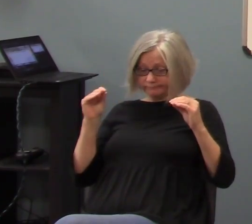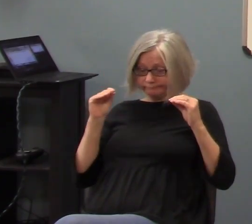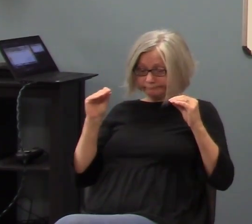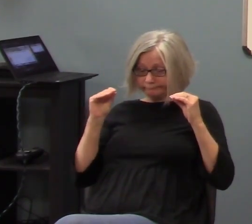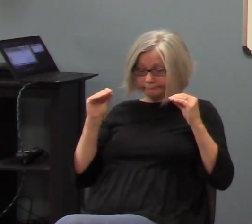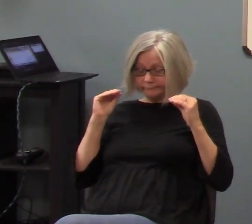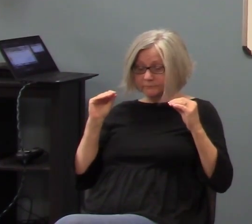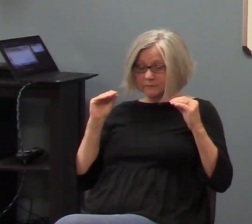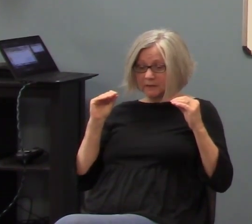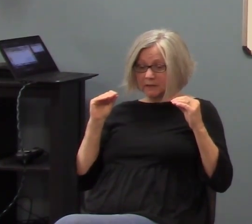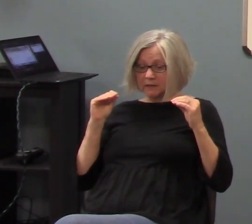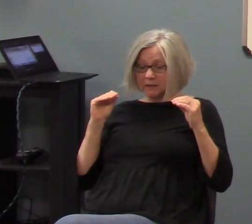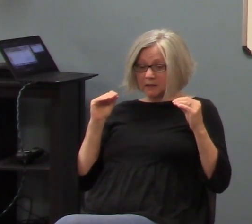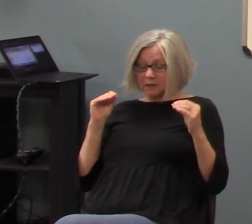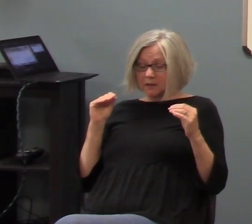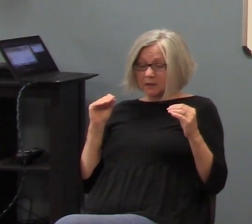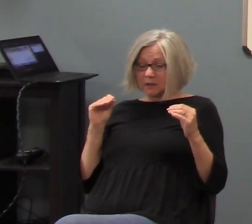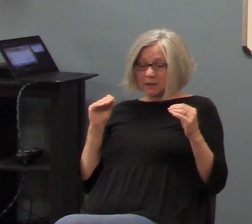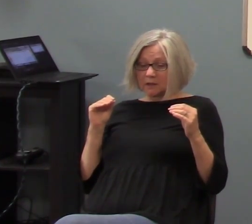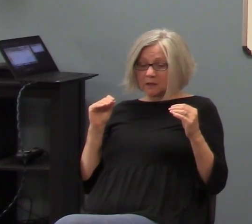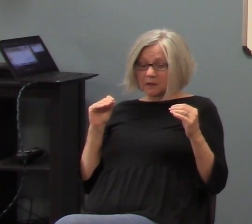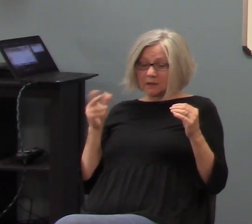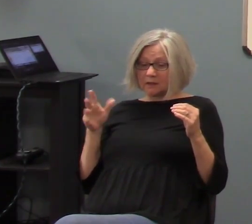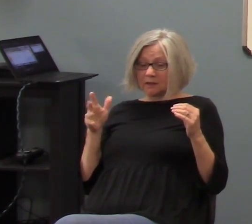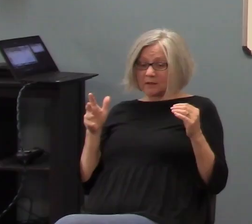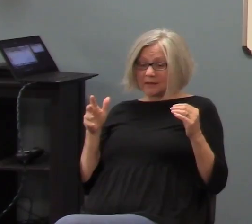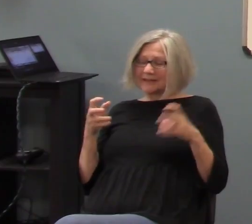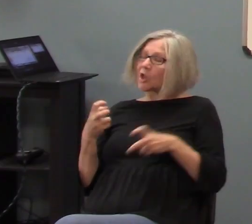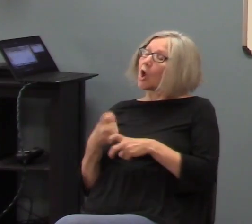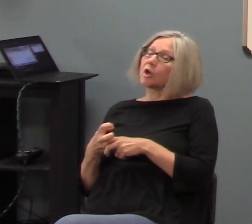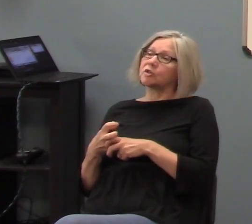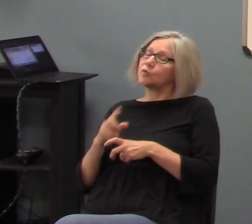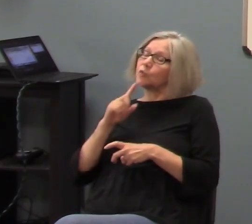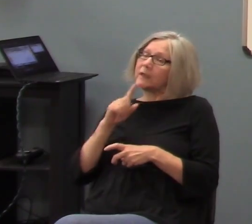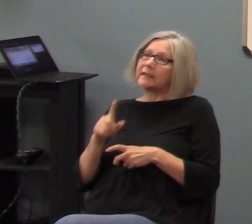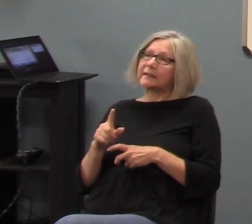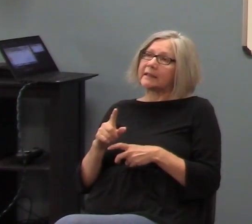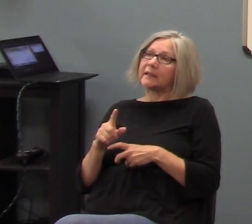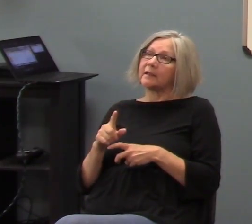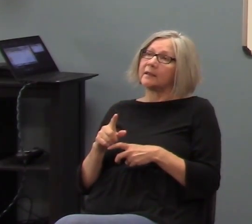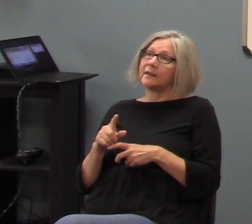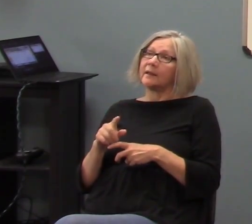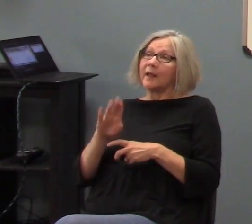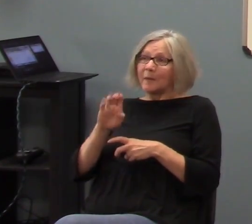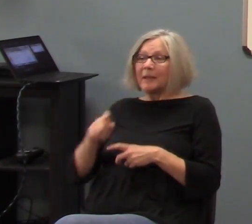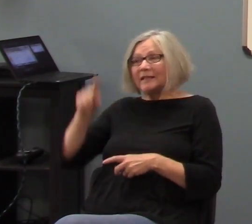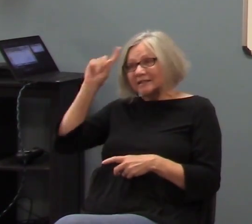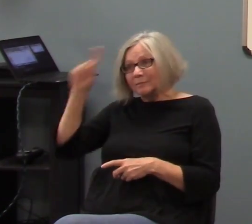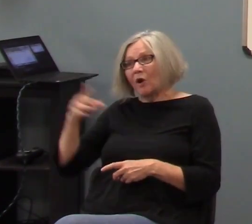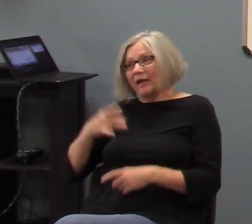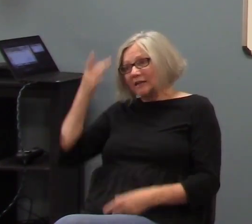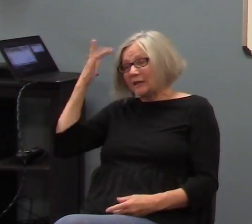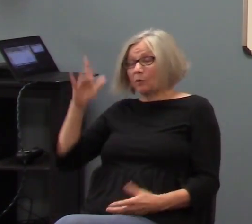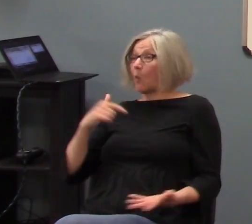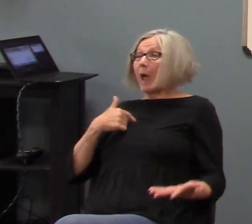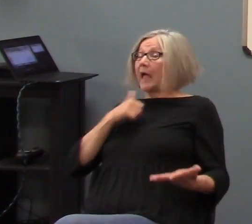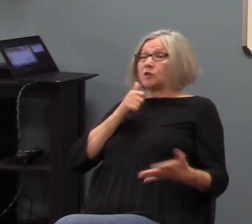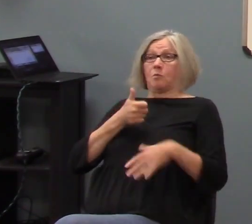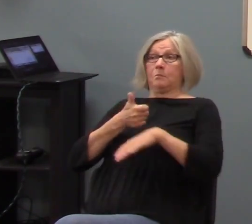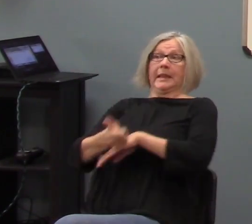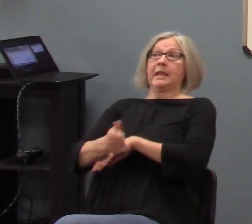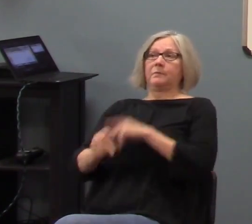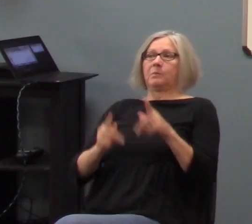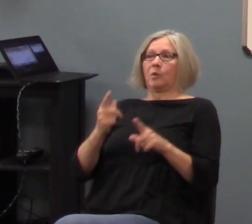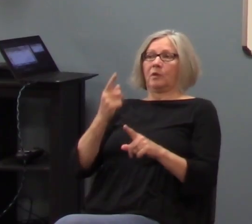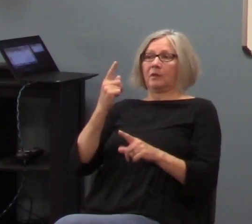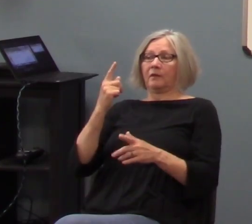know, it's just hard to have. It's just hard to really be smart and intelligent. I don't want to blame anybody for what they think.